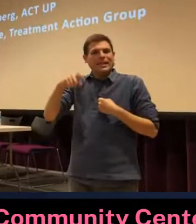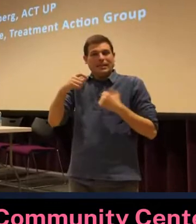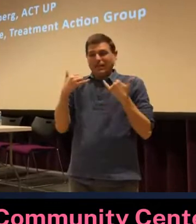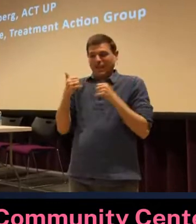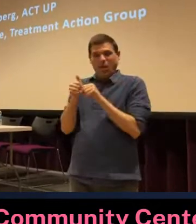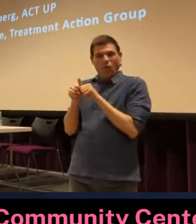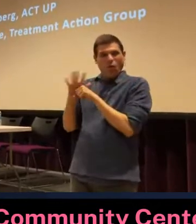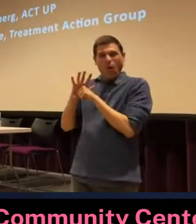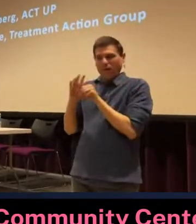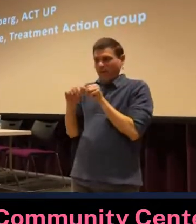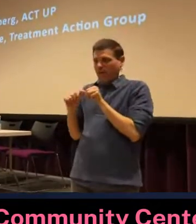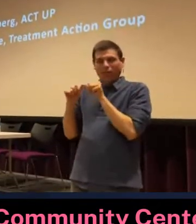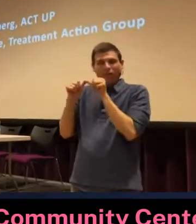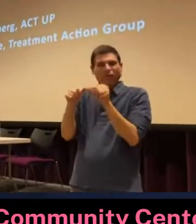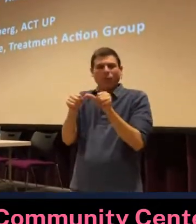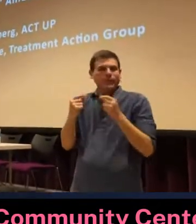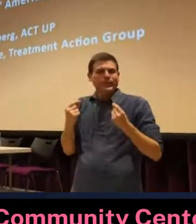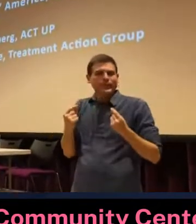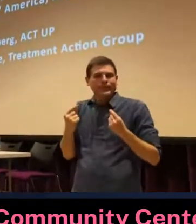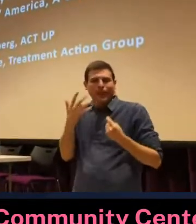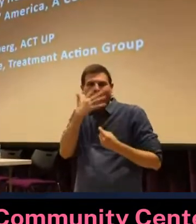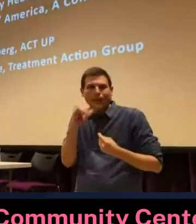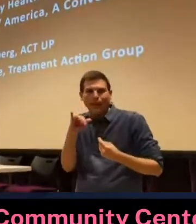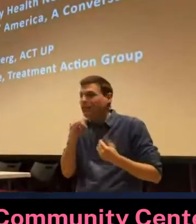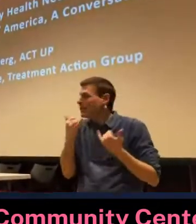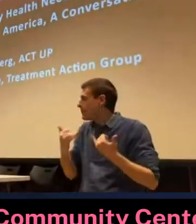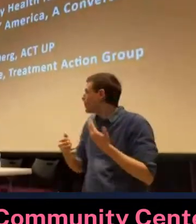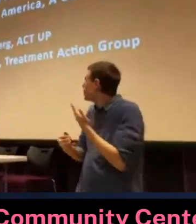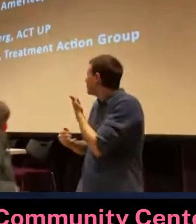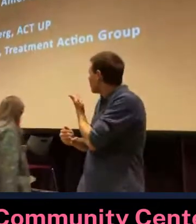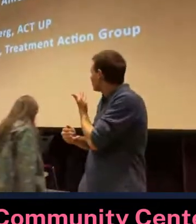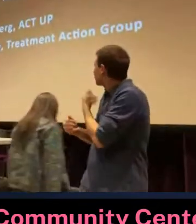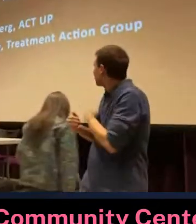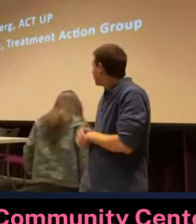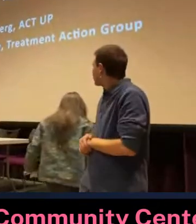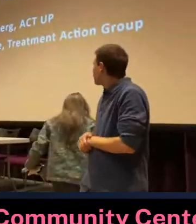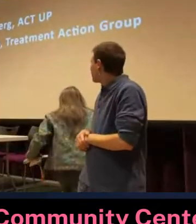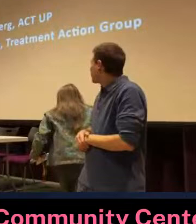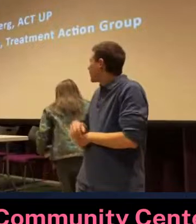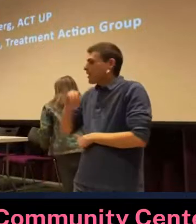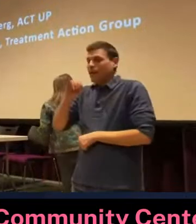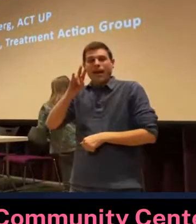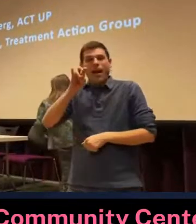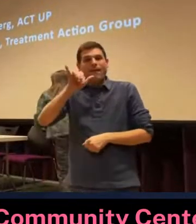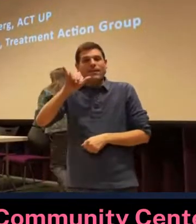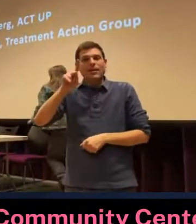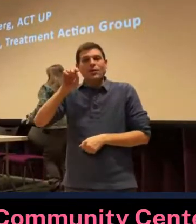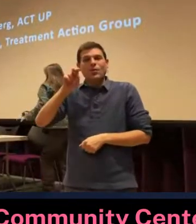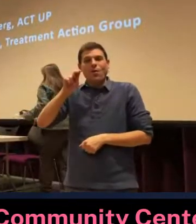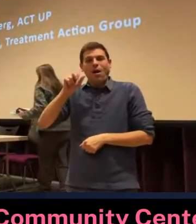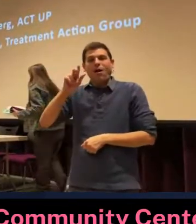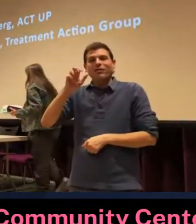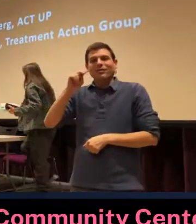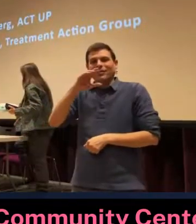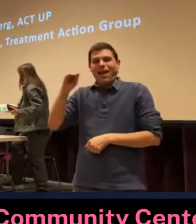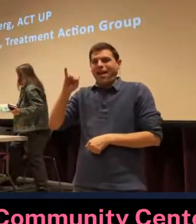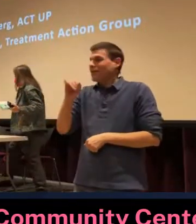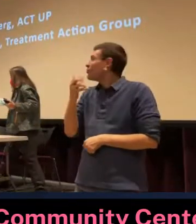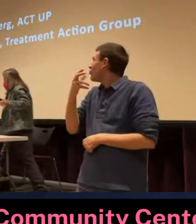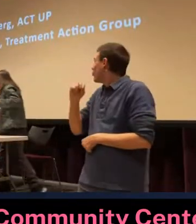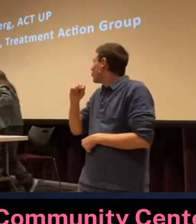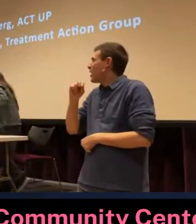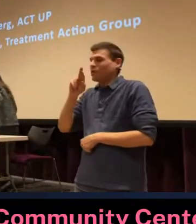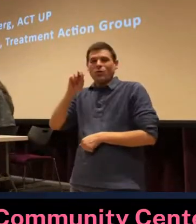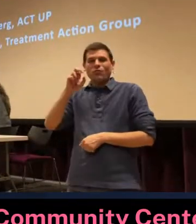post-pandemic America. So I'd like to invite Ivy Kwan Arce and Jason Rosenberg up to the